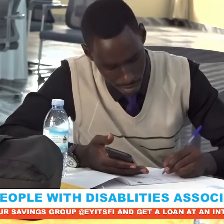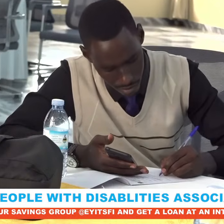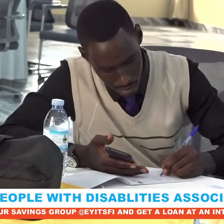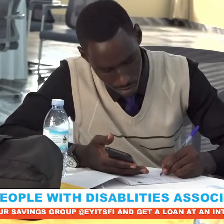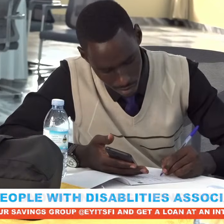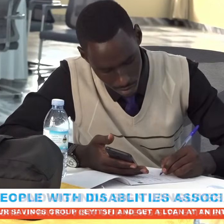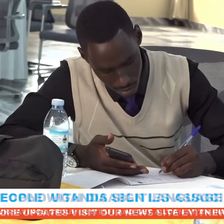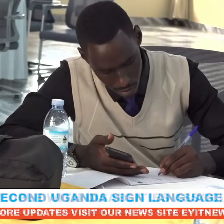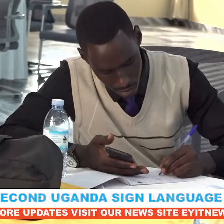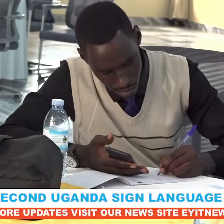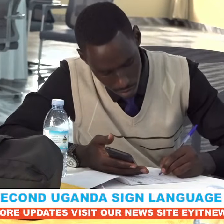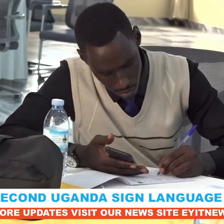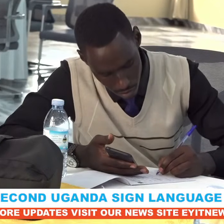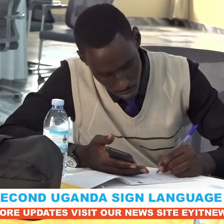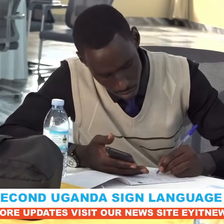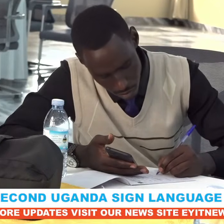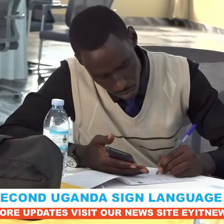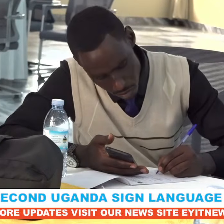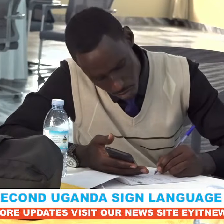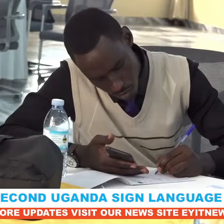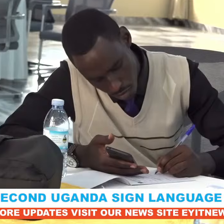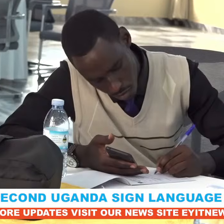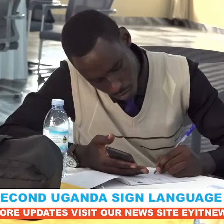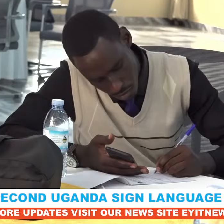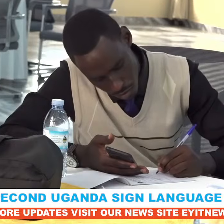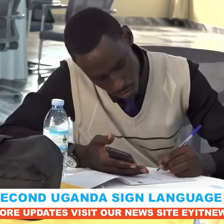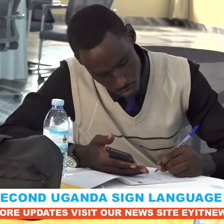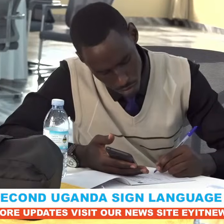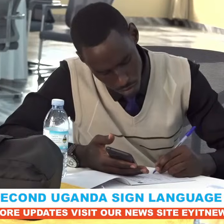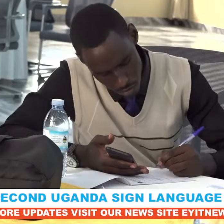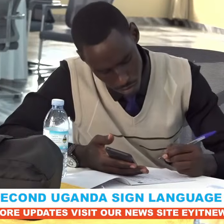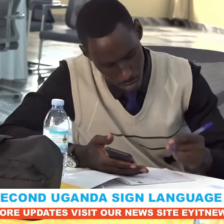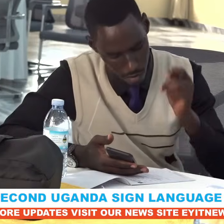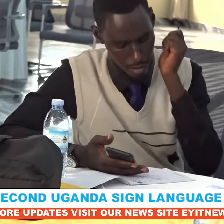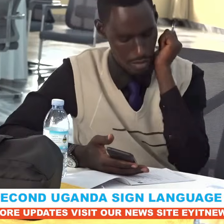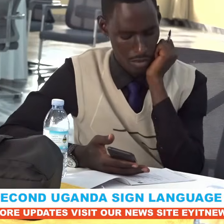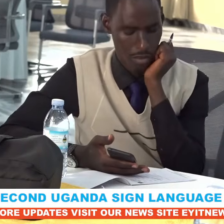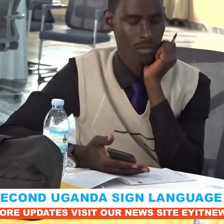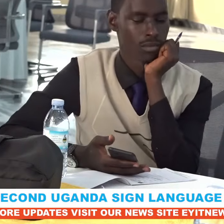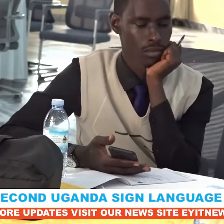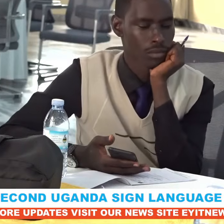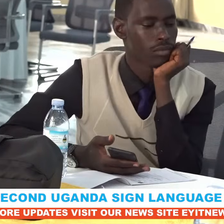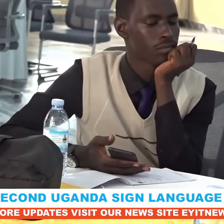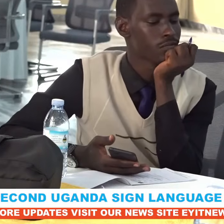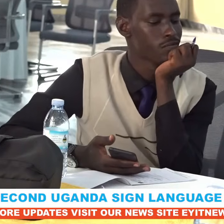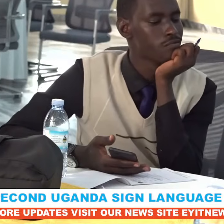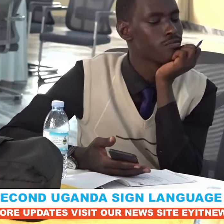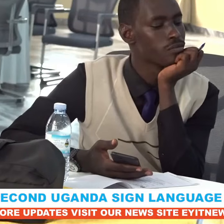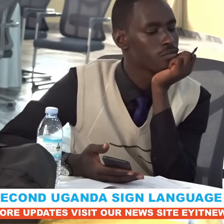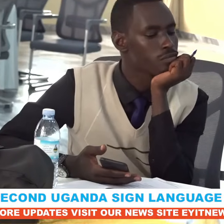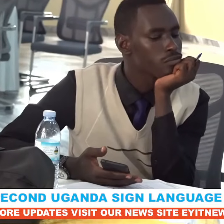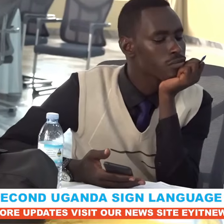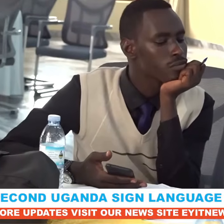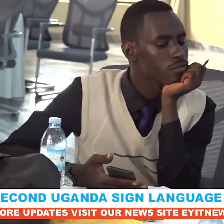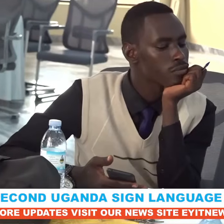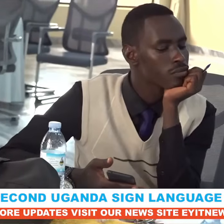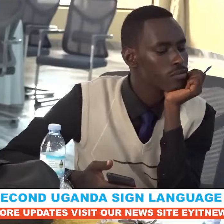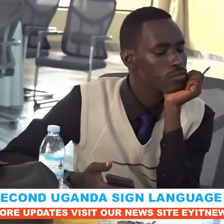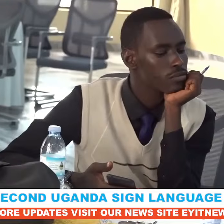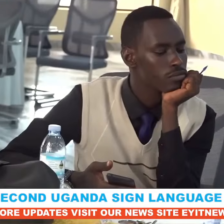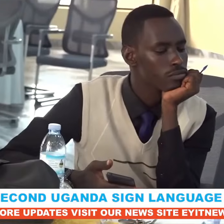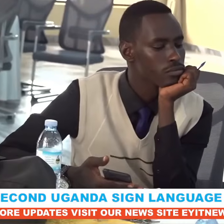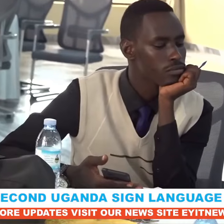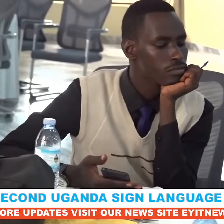same. Actually, in the communities, people may find it hard to tell that this one has an